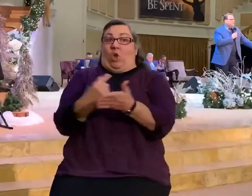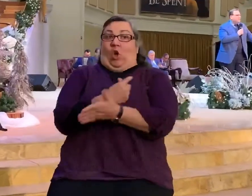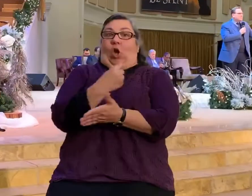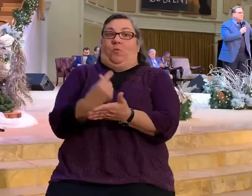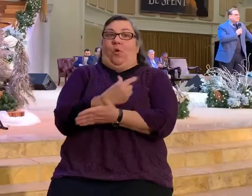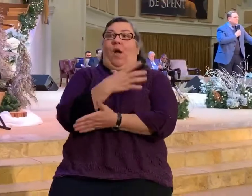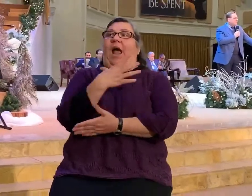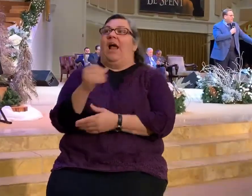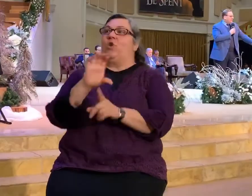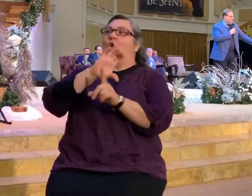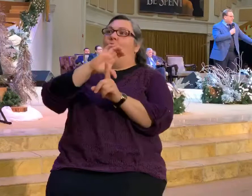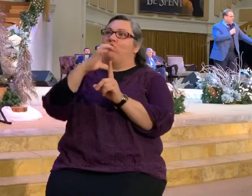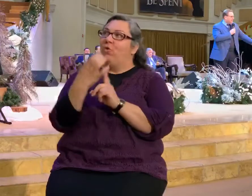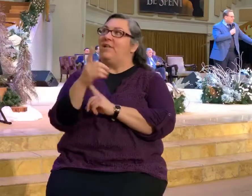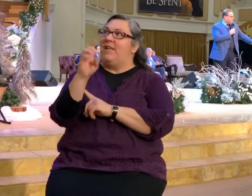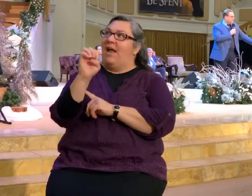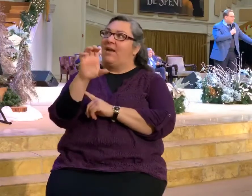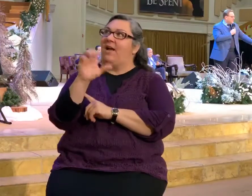and cultural